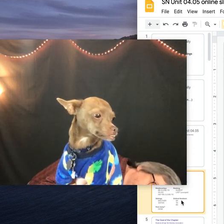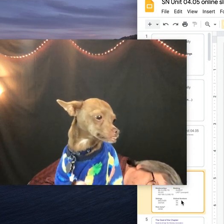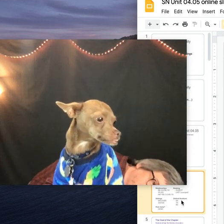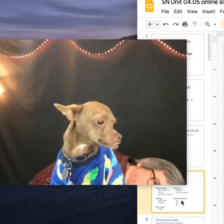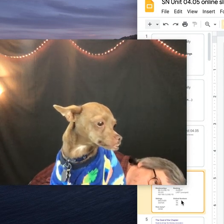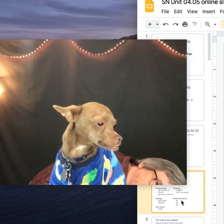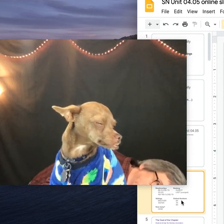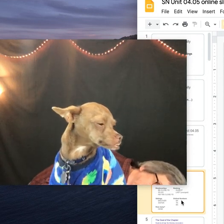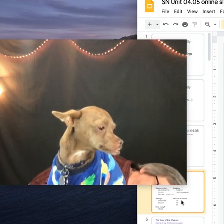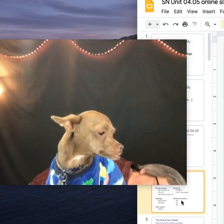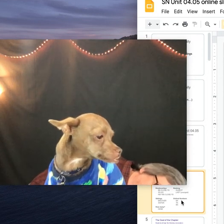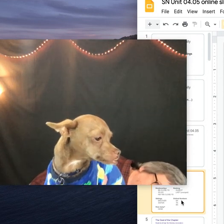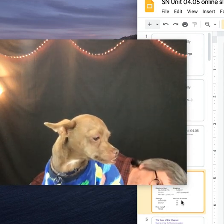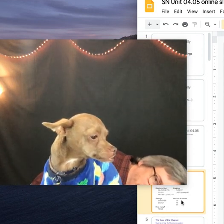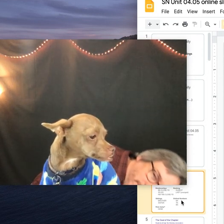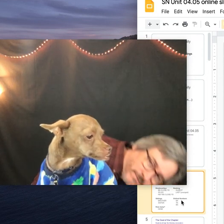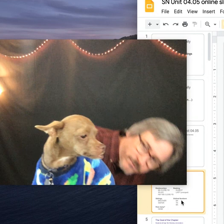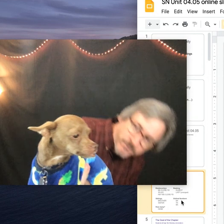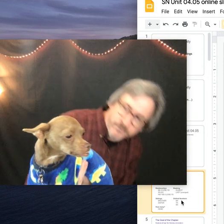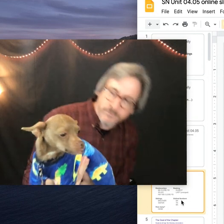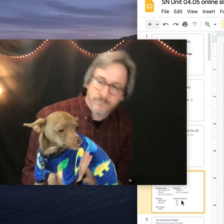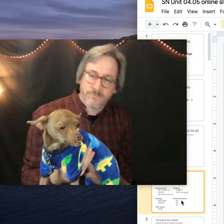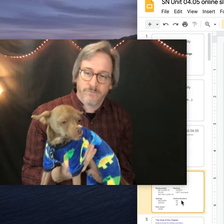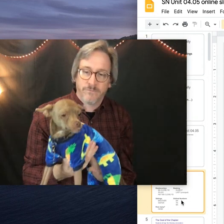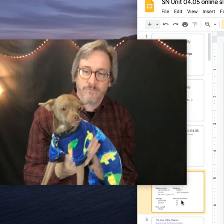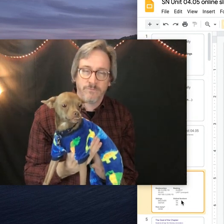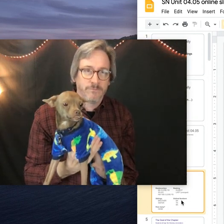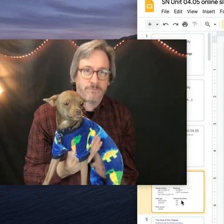You just sign a couple of.